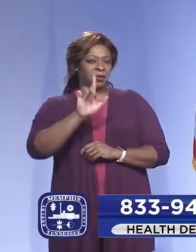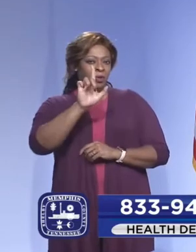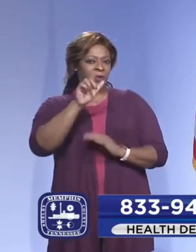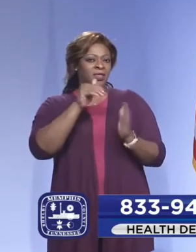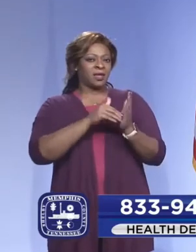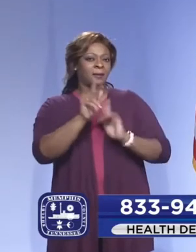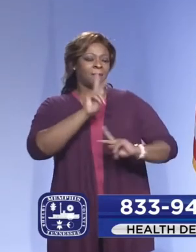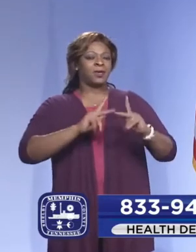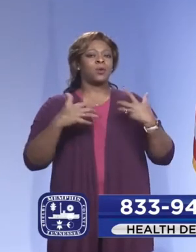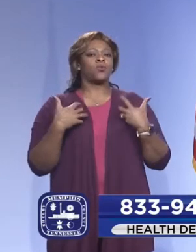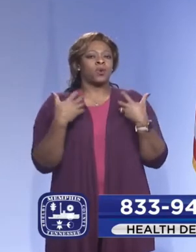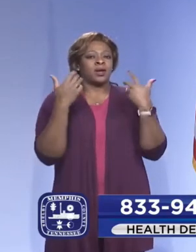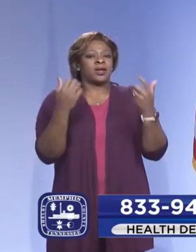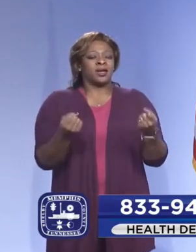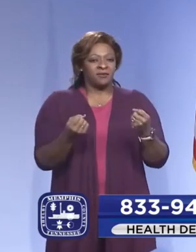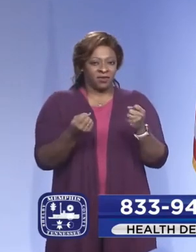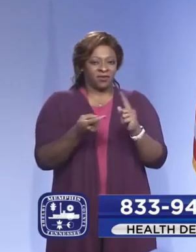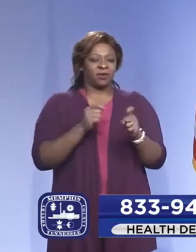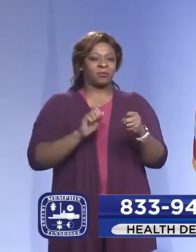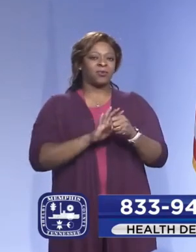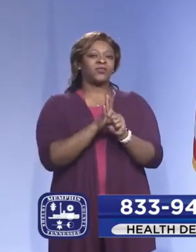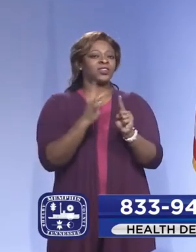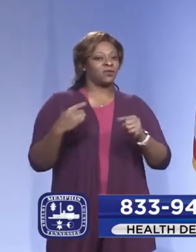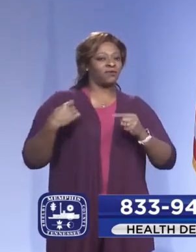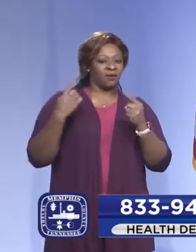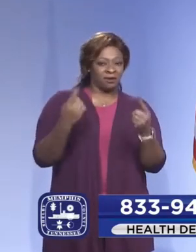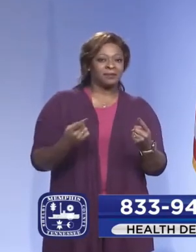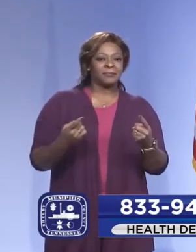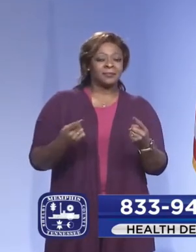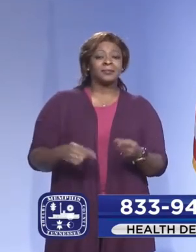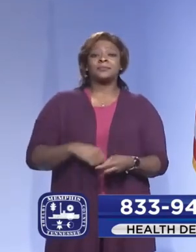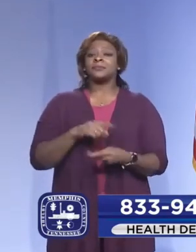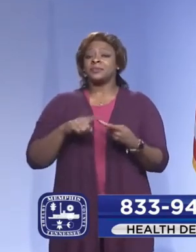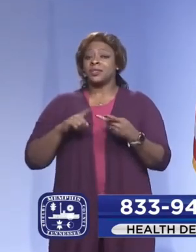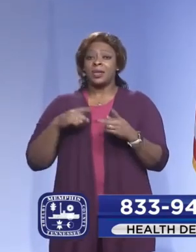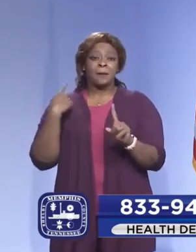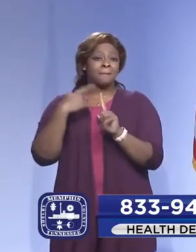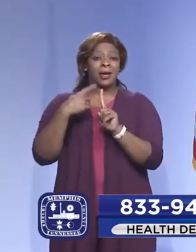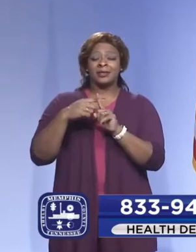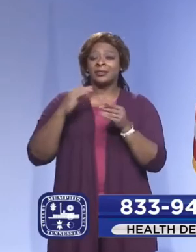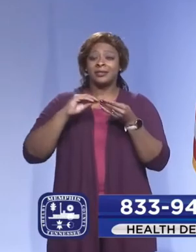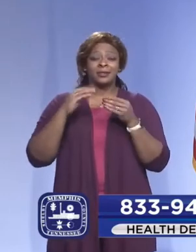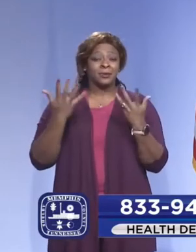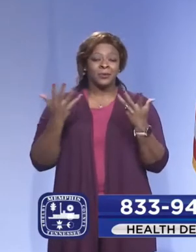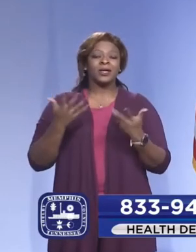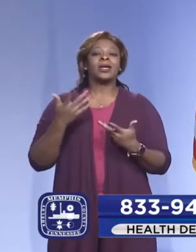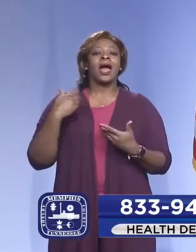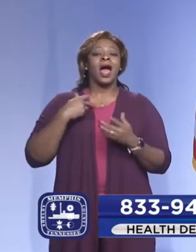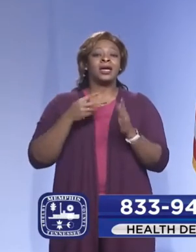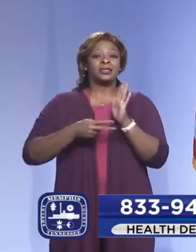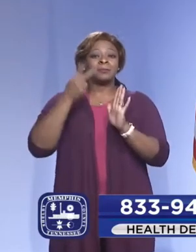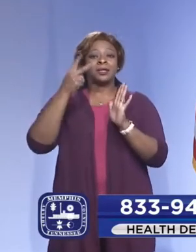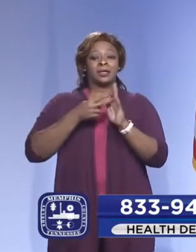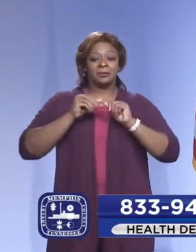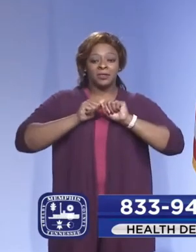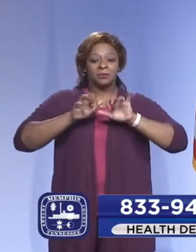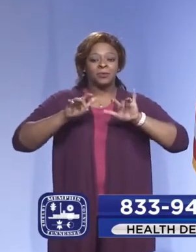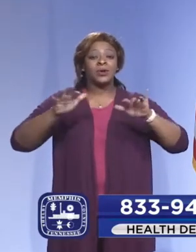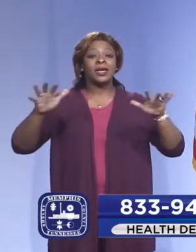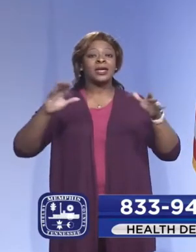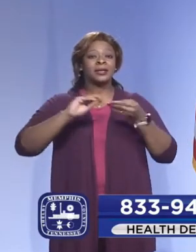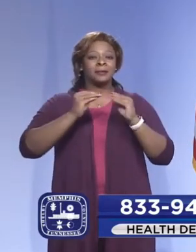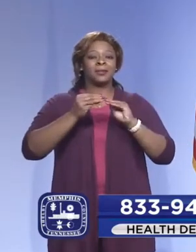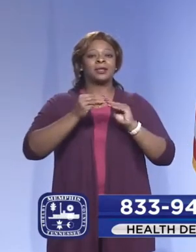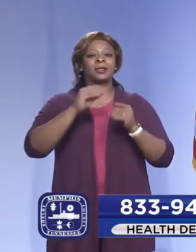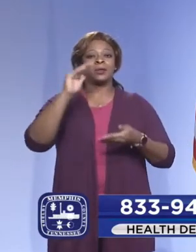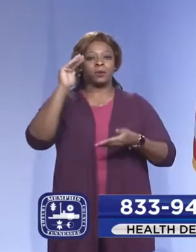21,000 people who have recovered to date. And then the other promising news is that our reproductive rate is now below 1 and has